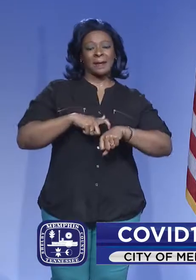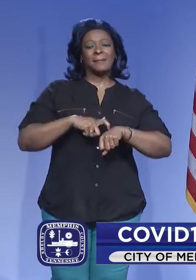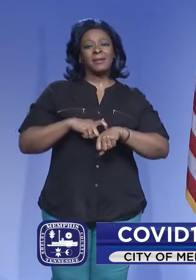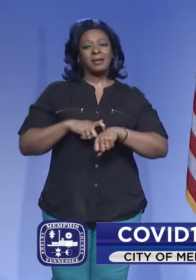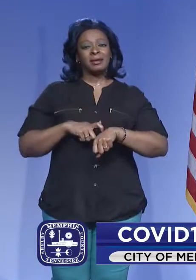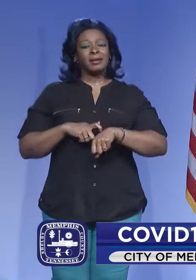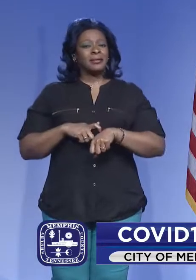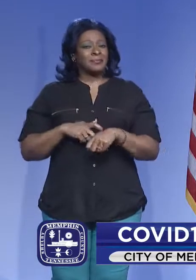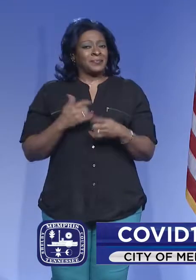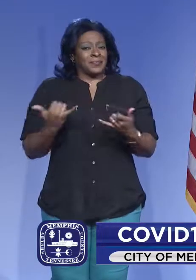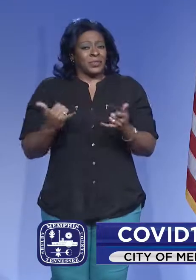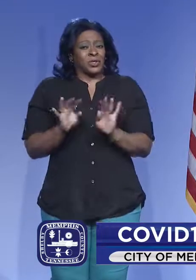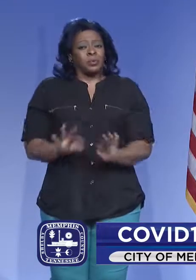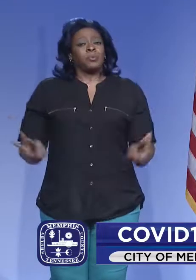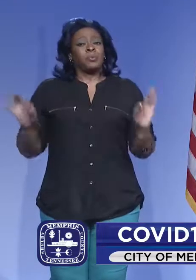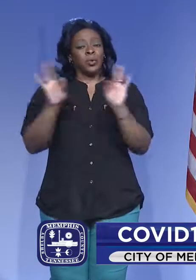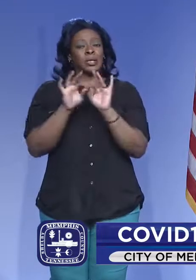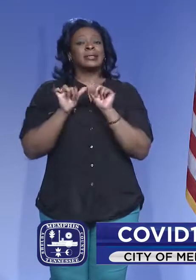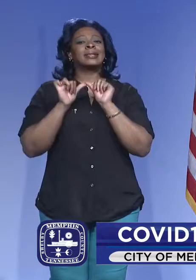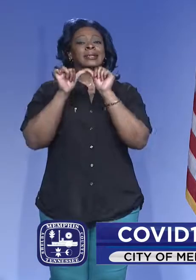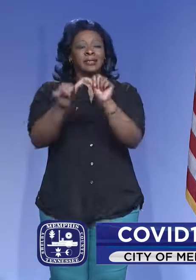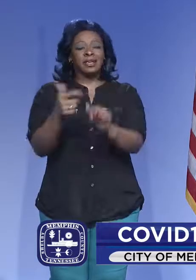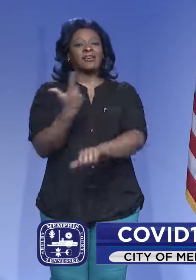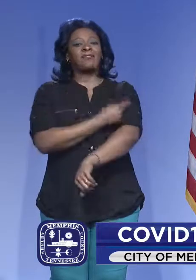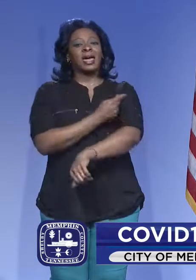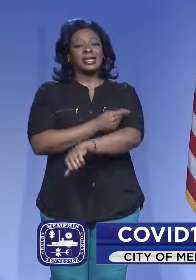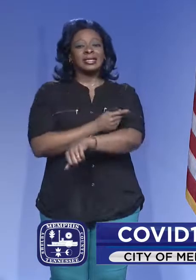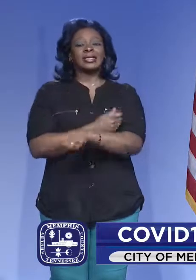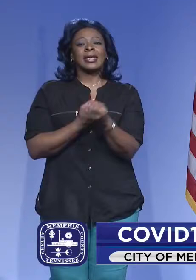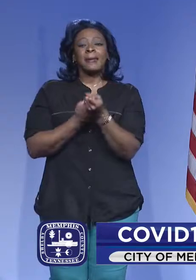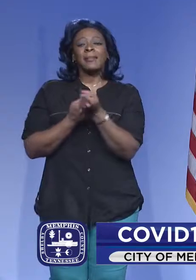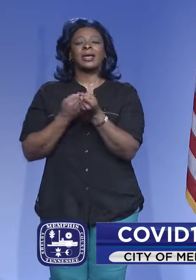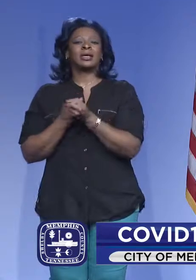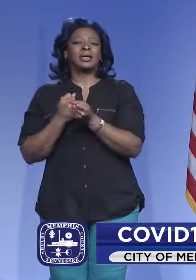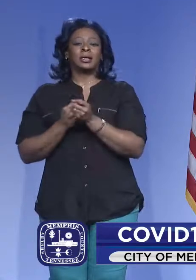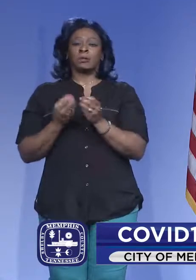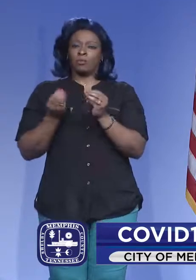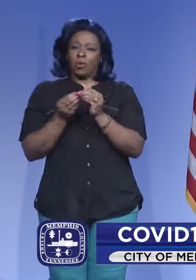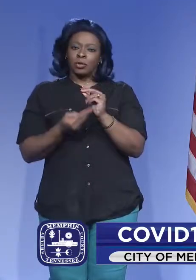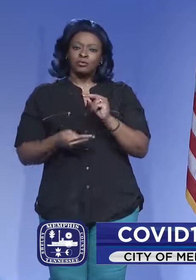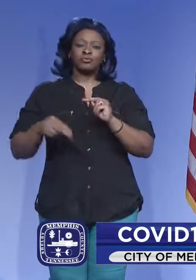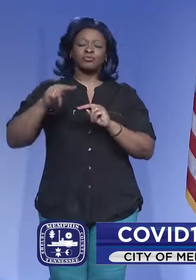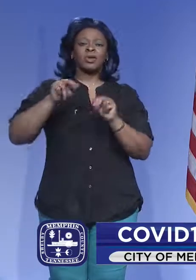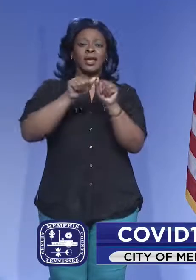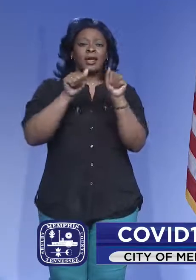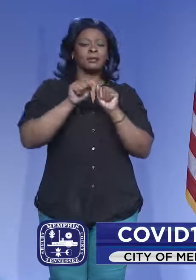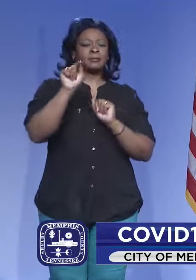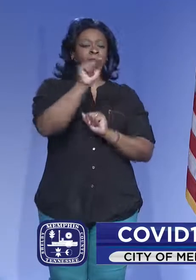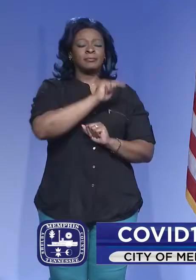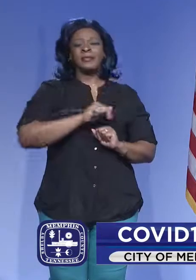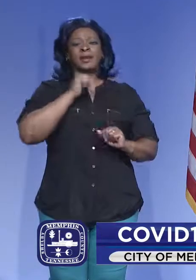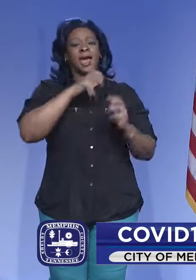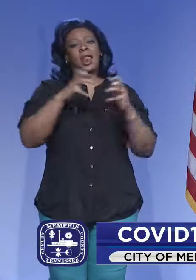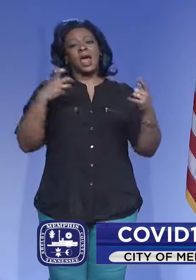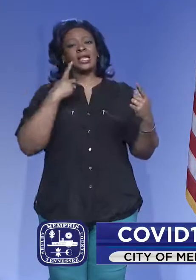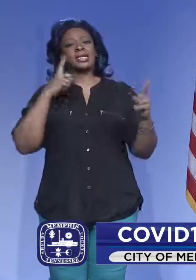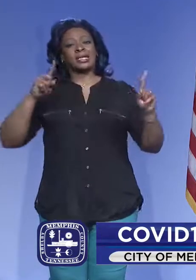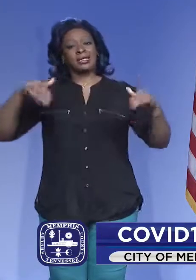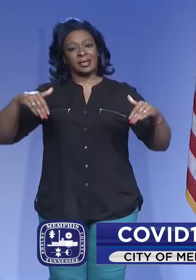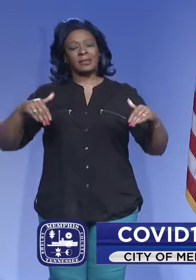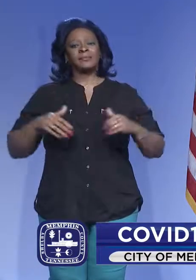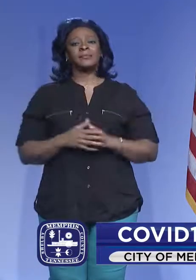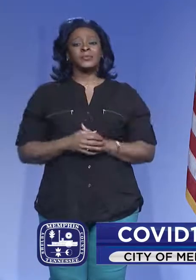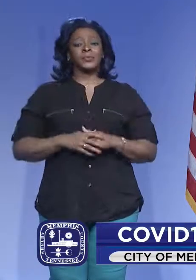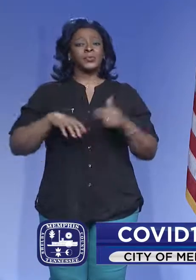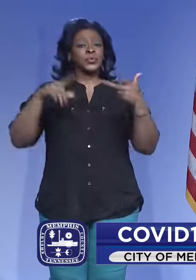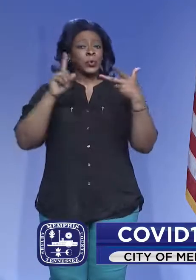think it's very important that we continue the vaccination efforts and, in fact, step them up in certain areas where we haven't had a lot of success yet.